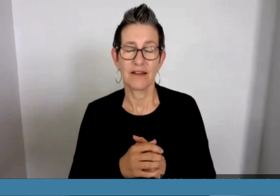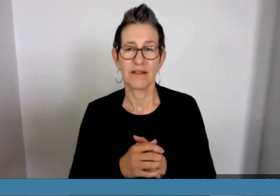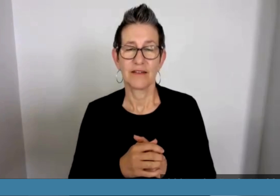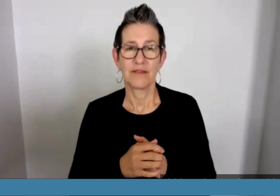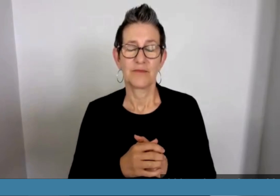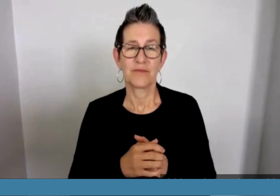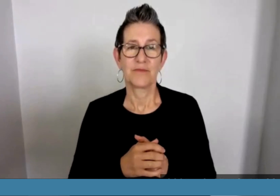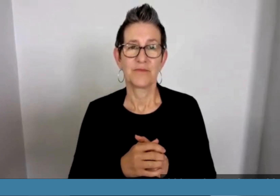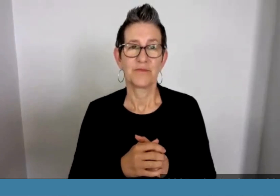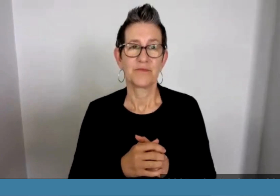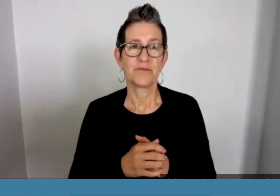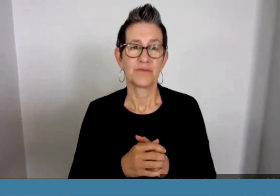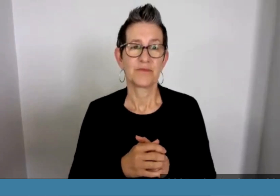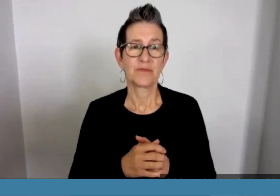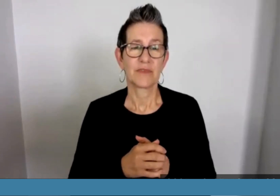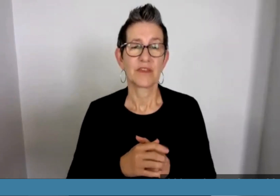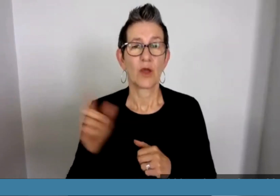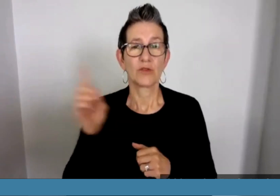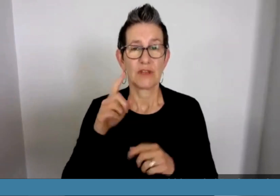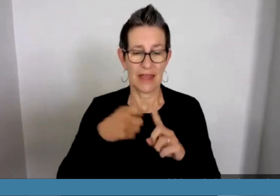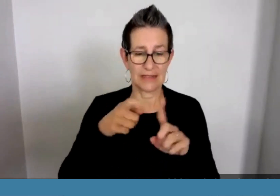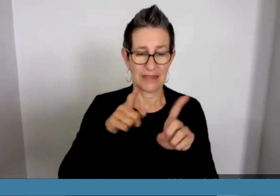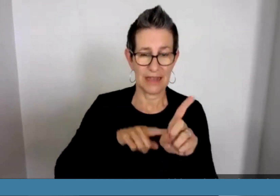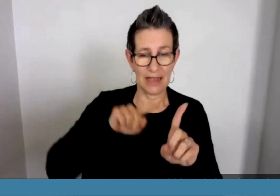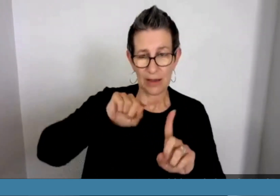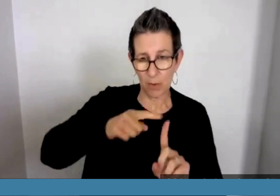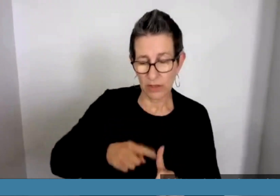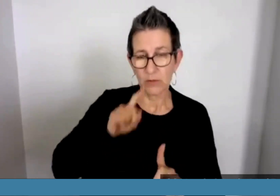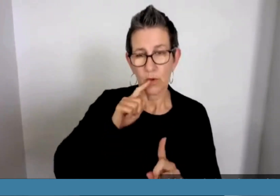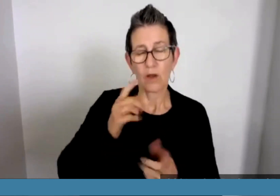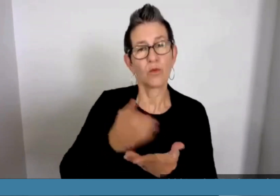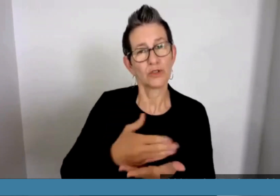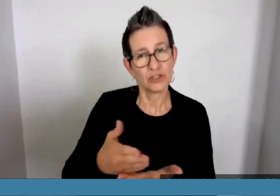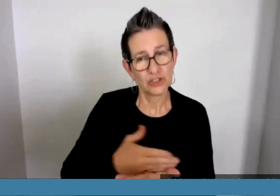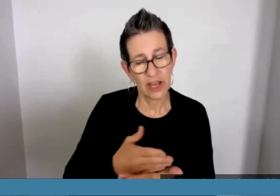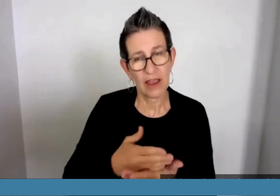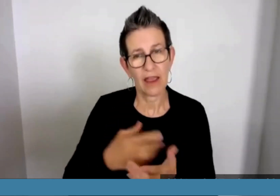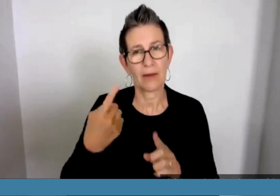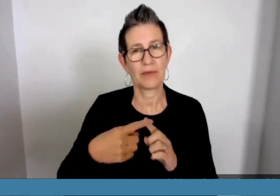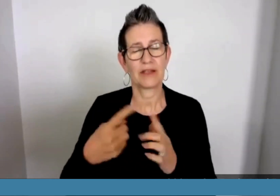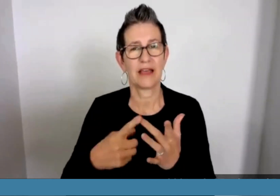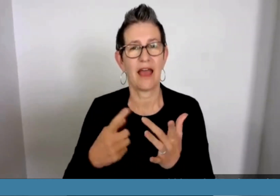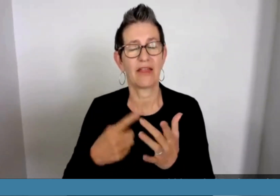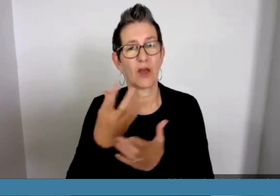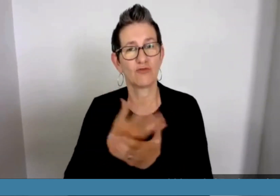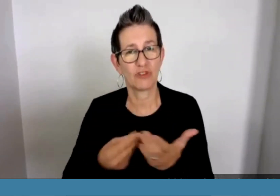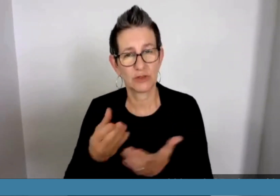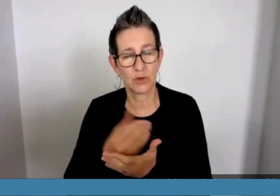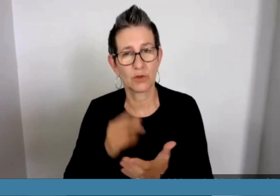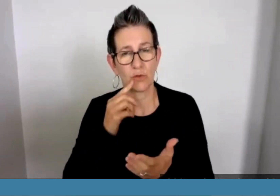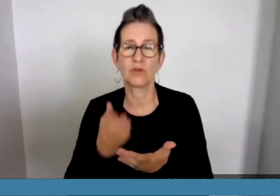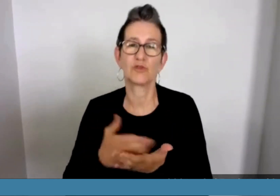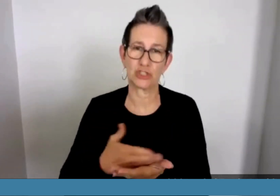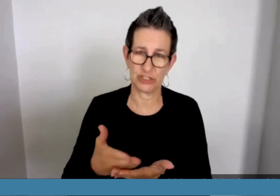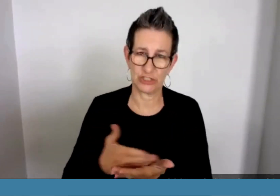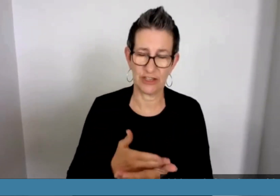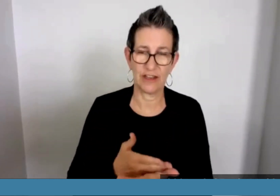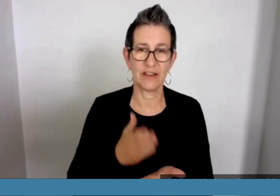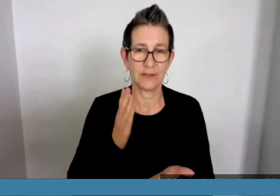a summary of today's key points and resources to support your next steps. So definitely stay tuned.